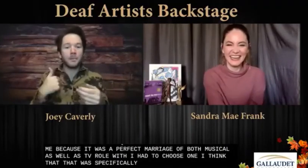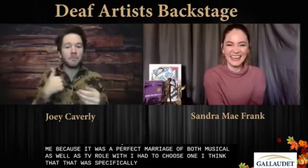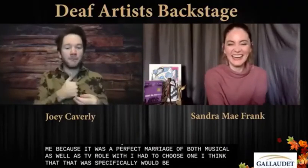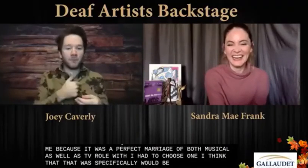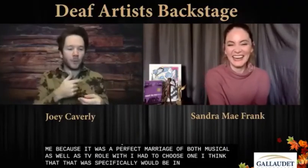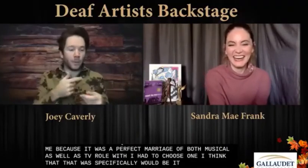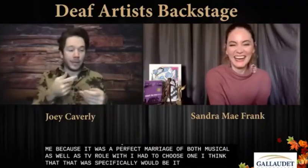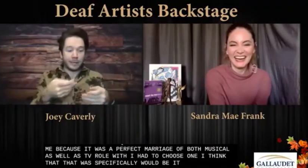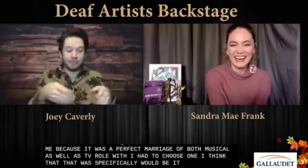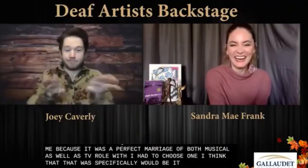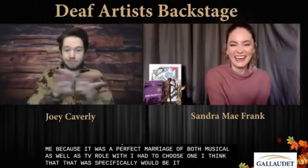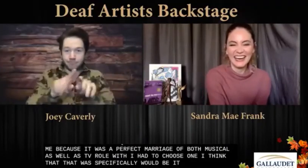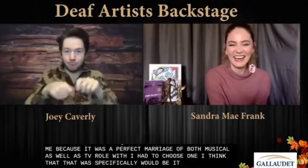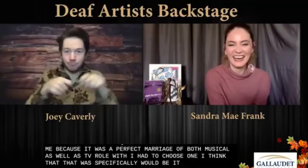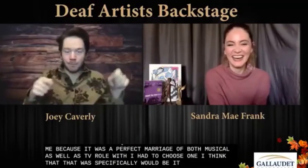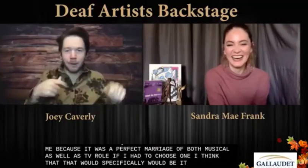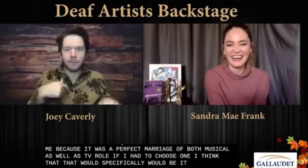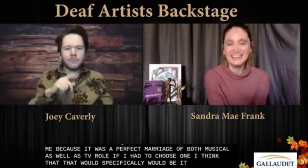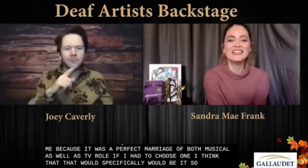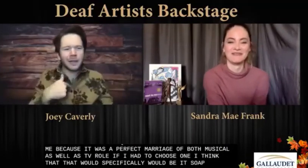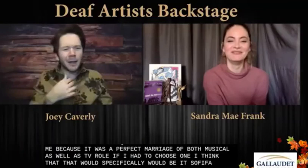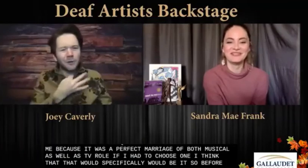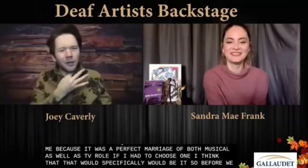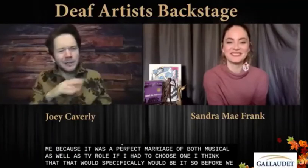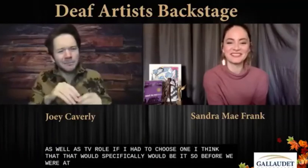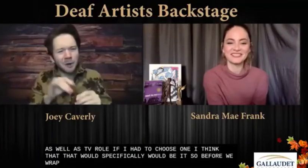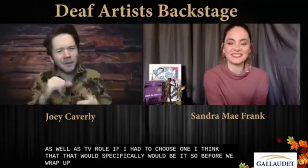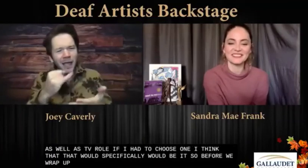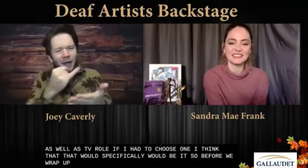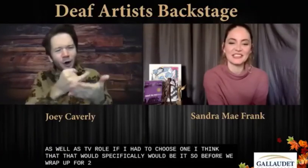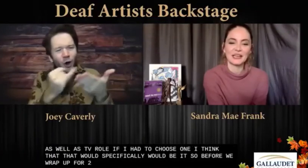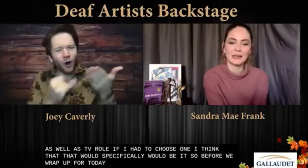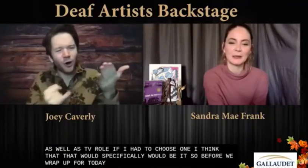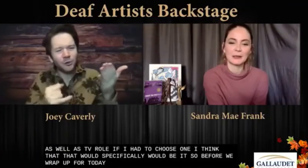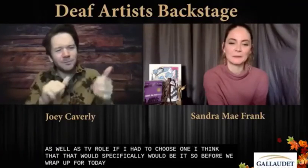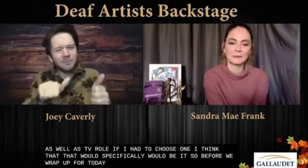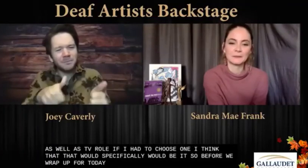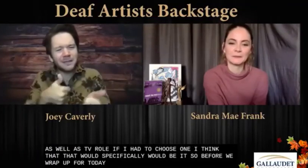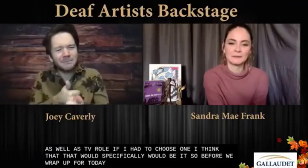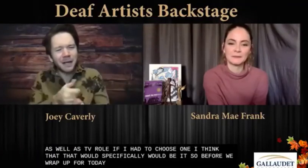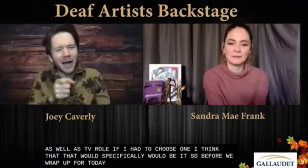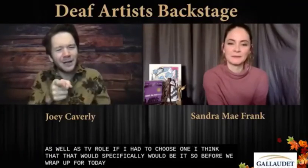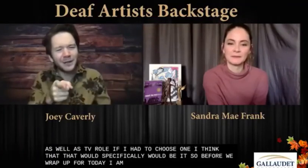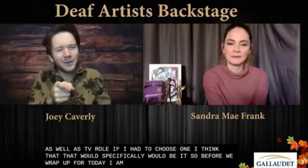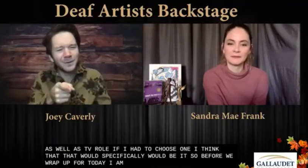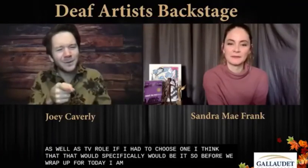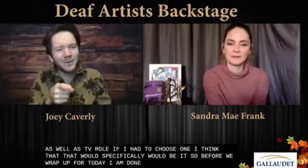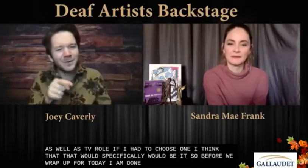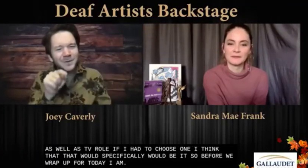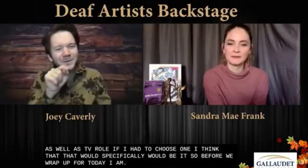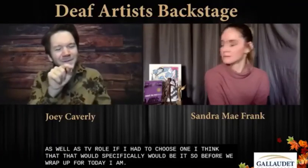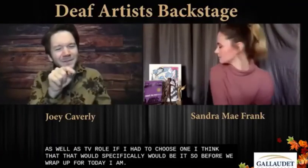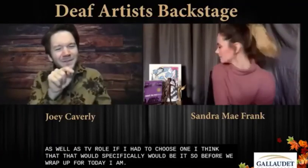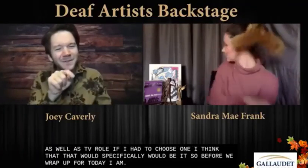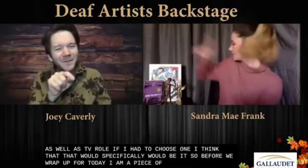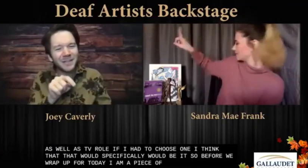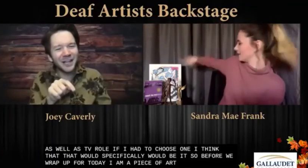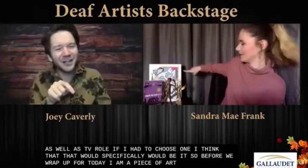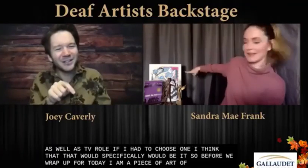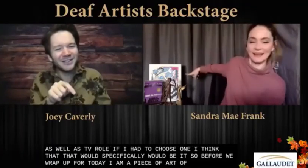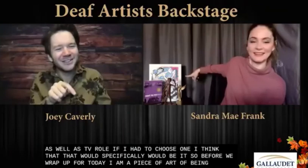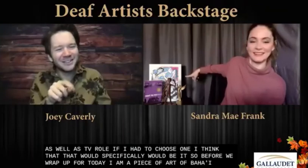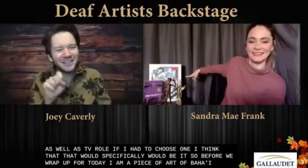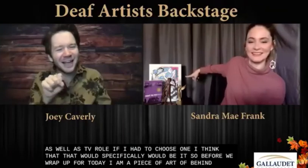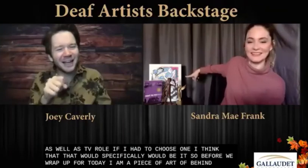would be it so before we wrap up for today i am that a piece of art